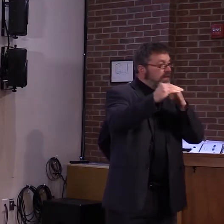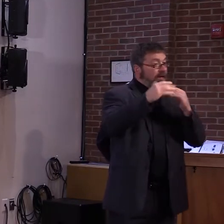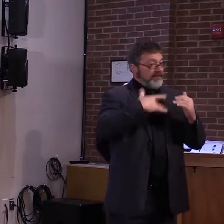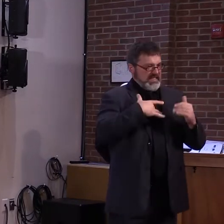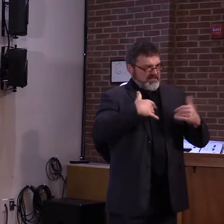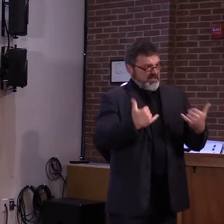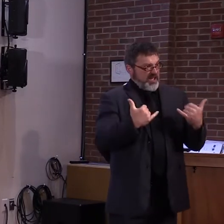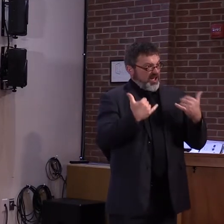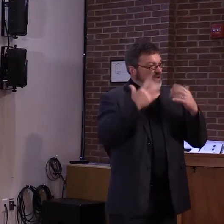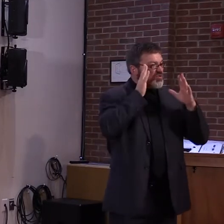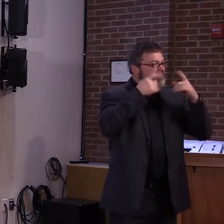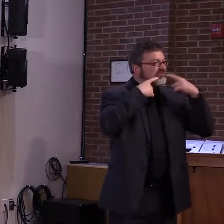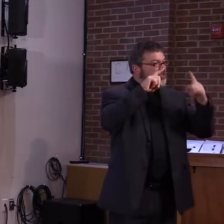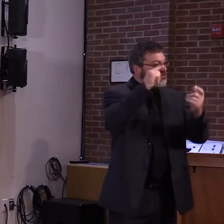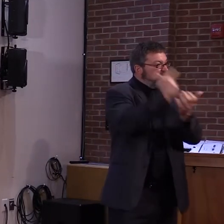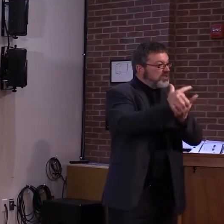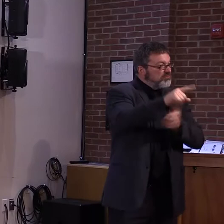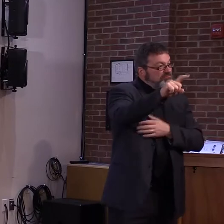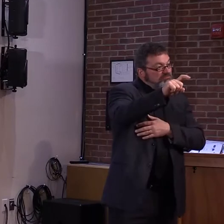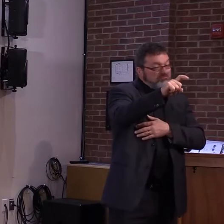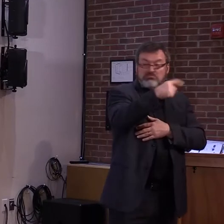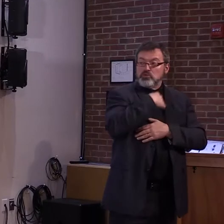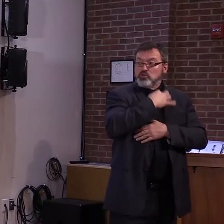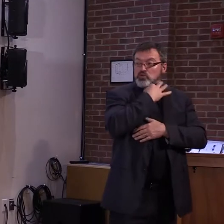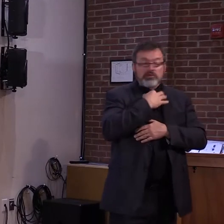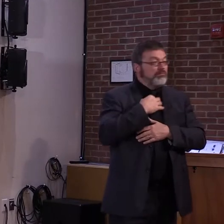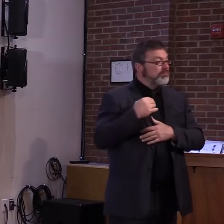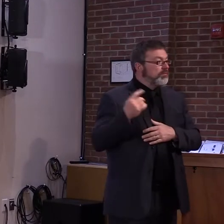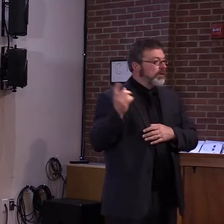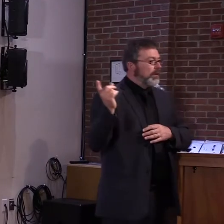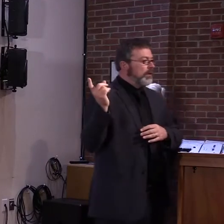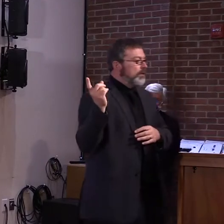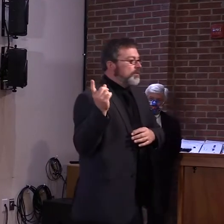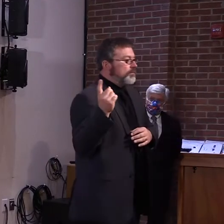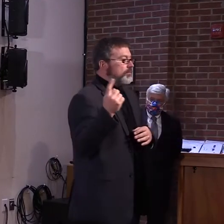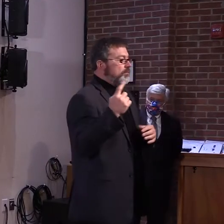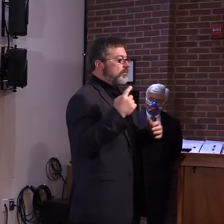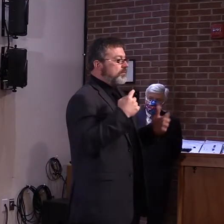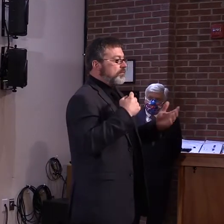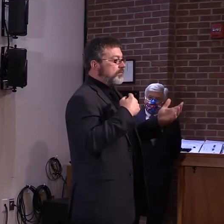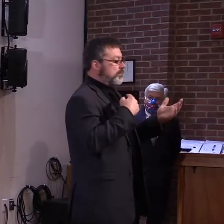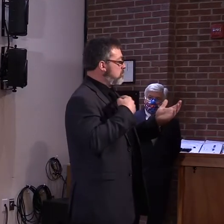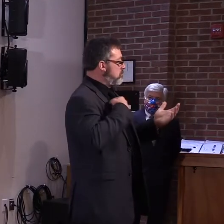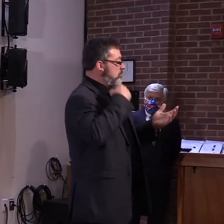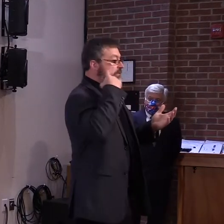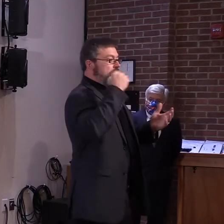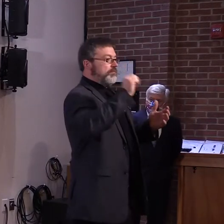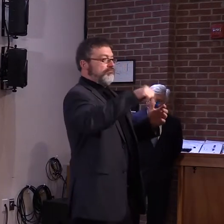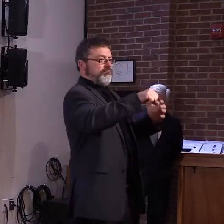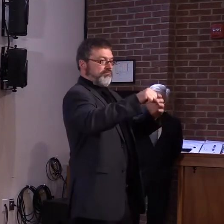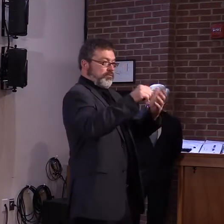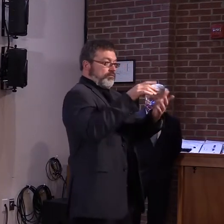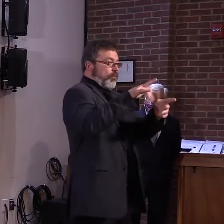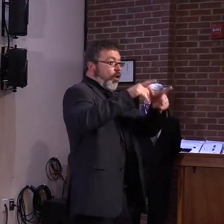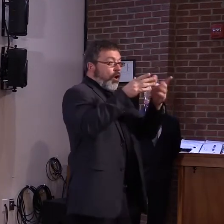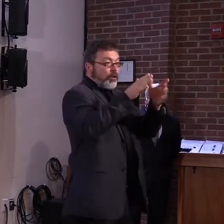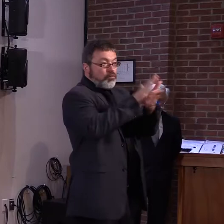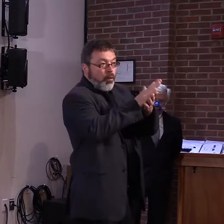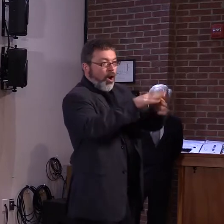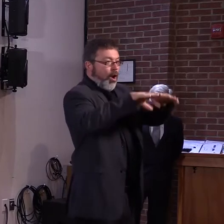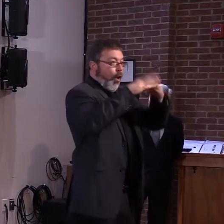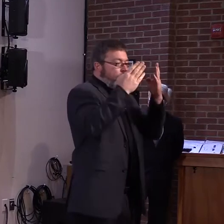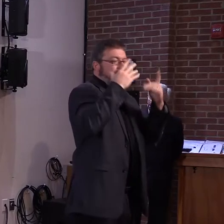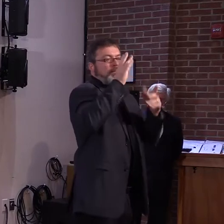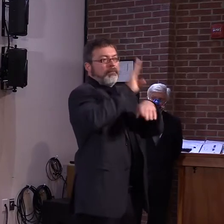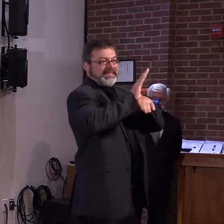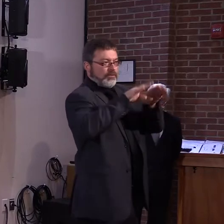I think the reopening has clearly been a success. As Commissioner Pichek said, the vast majority of students are back on campus